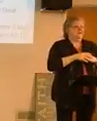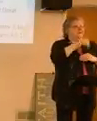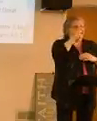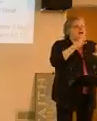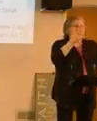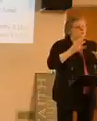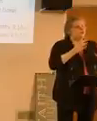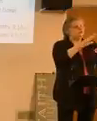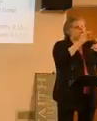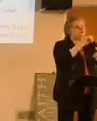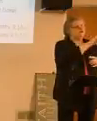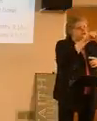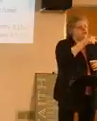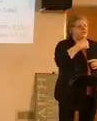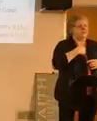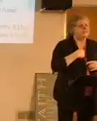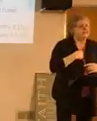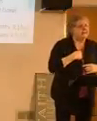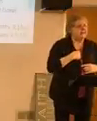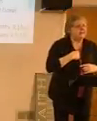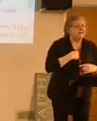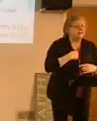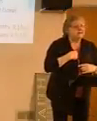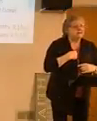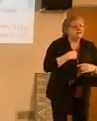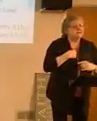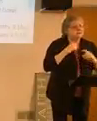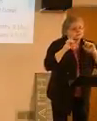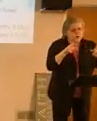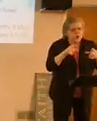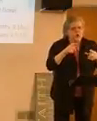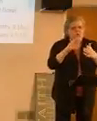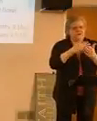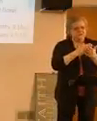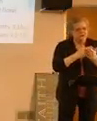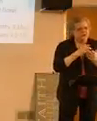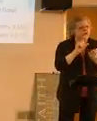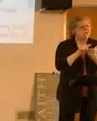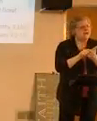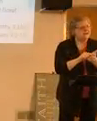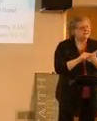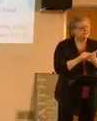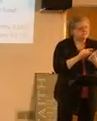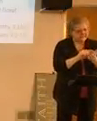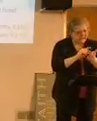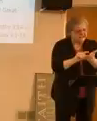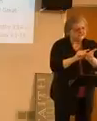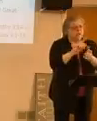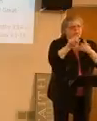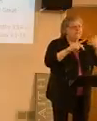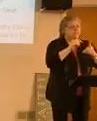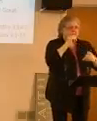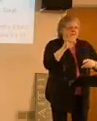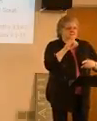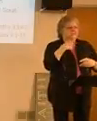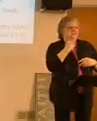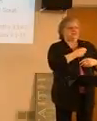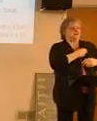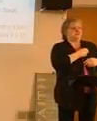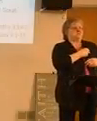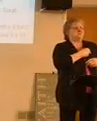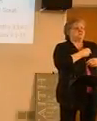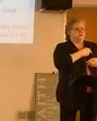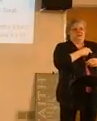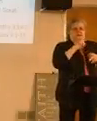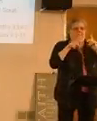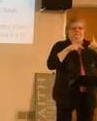to people, perhaps we would say, is so unlikely. People who are not like us. People who have a different